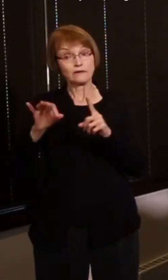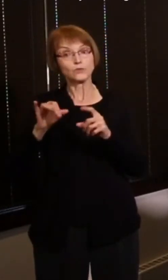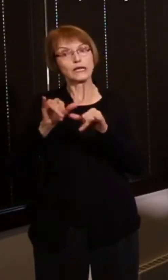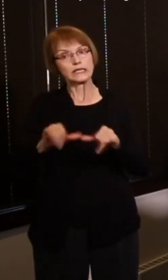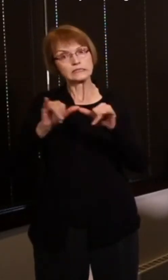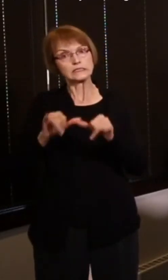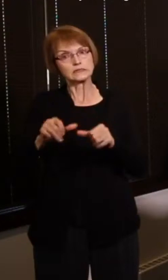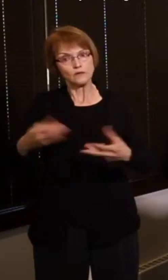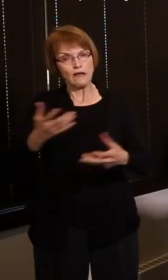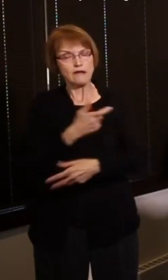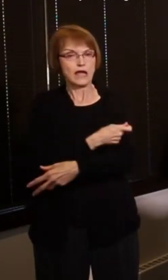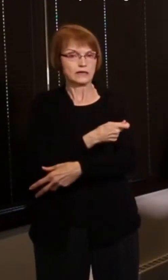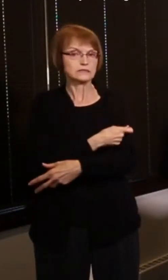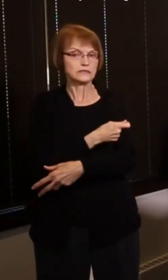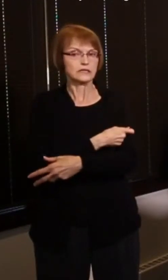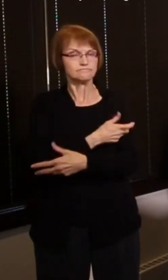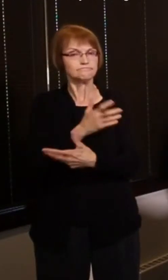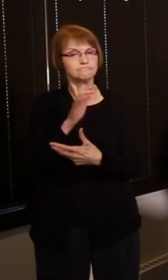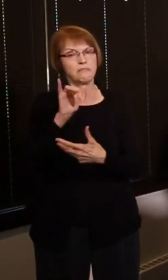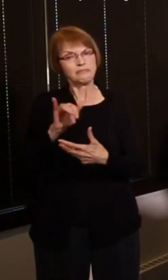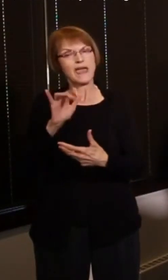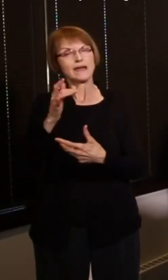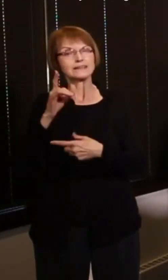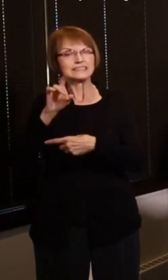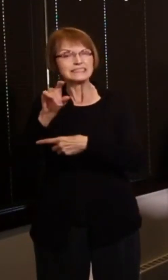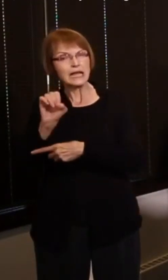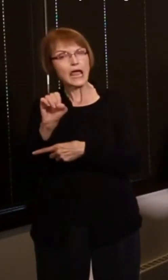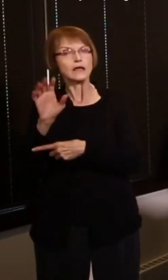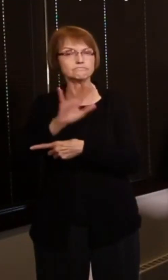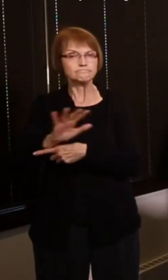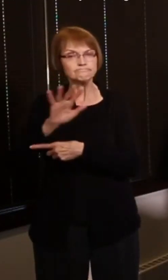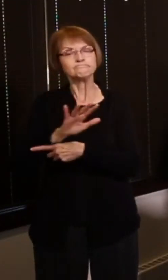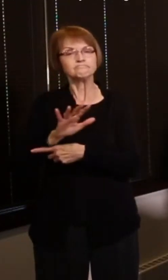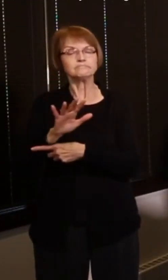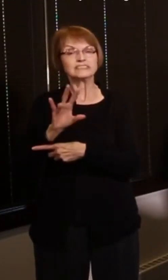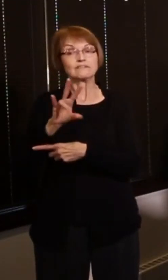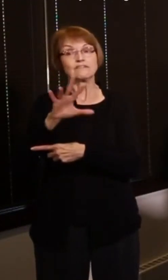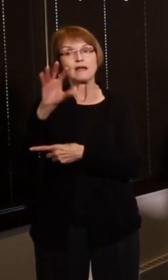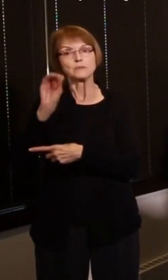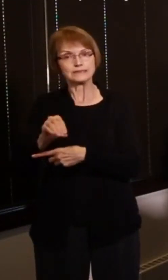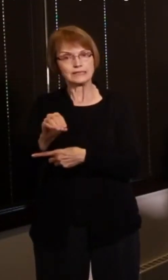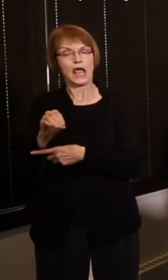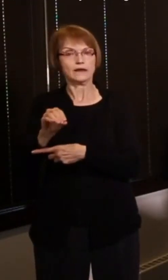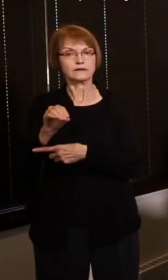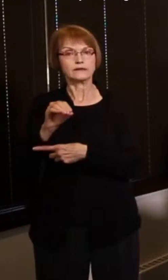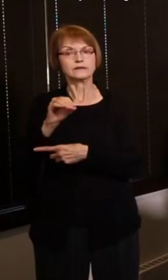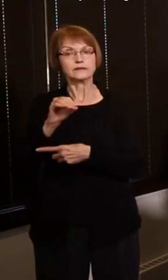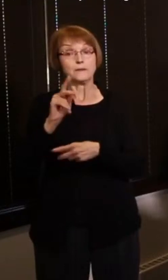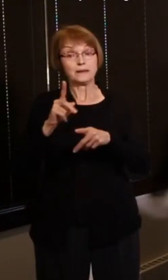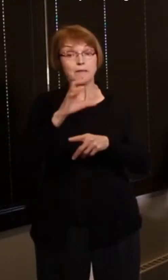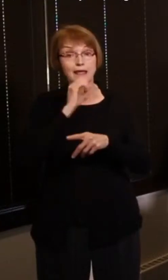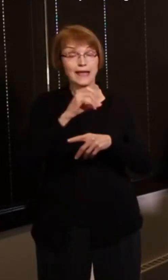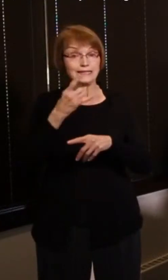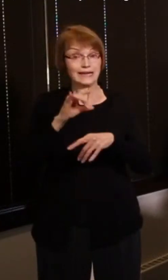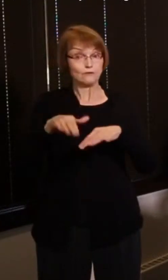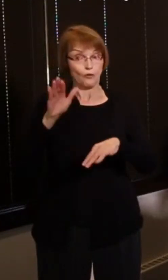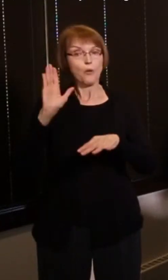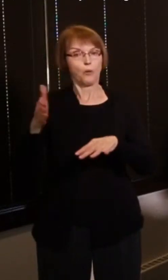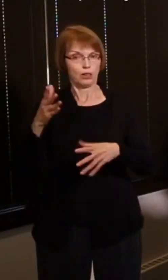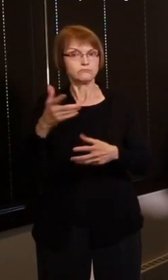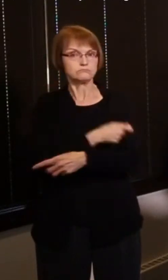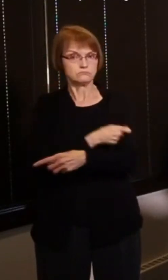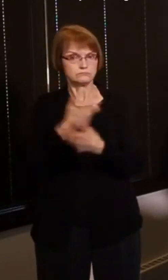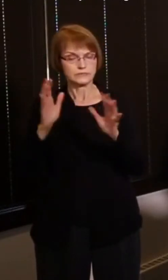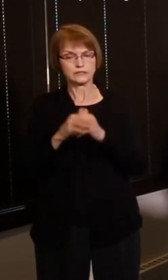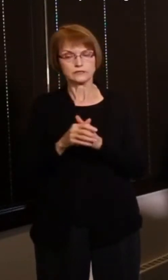rate, that's a reasonable approximation for that 75% of the 18 and older. Now, if we look